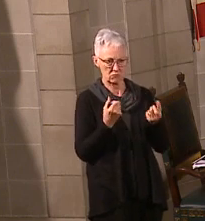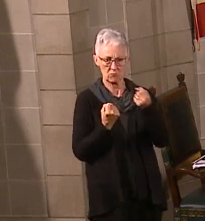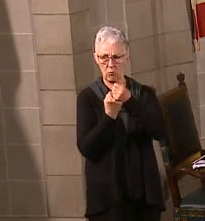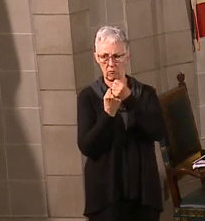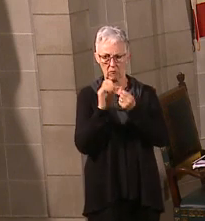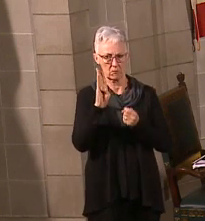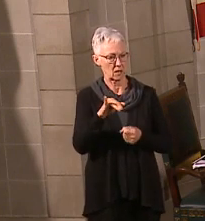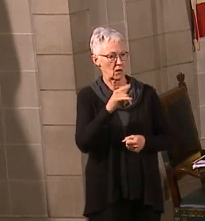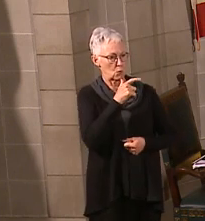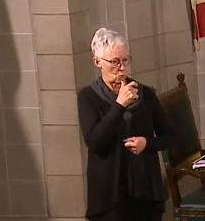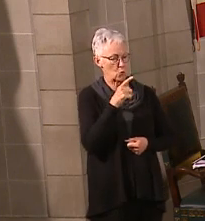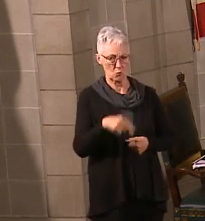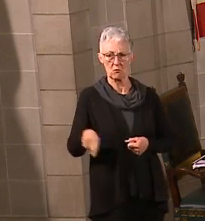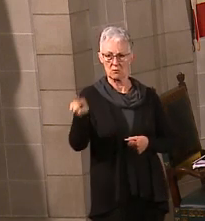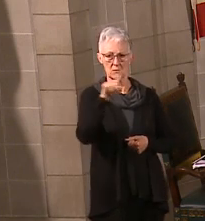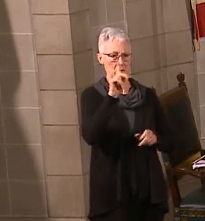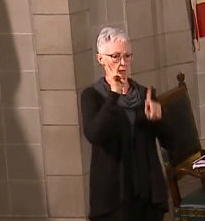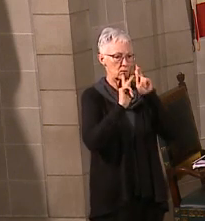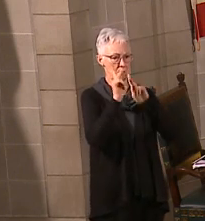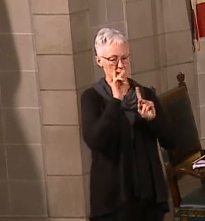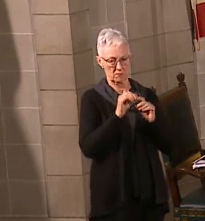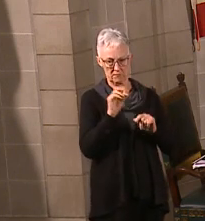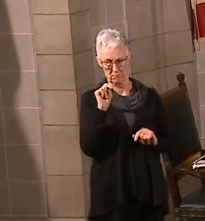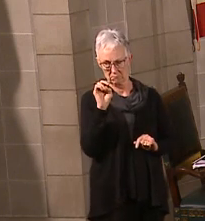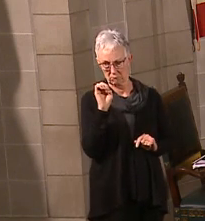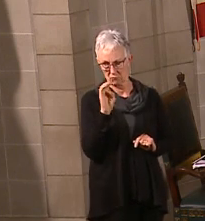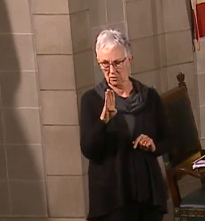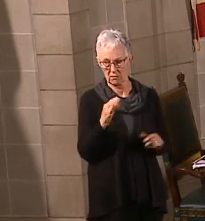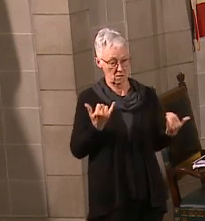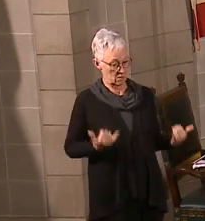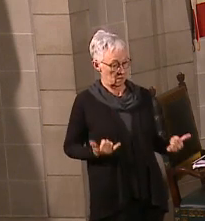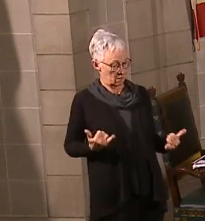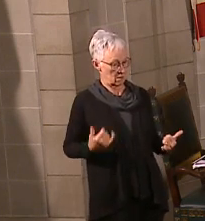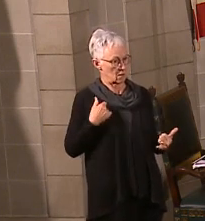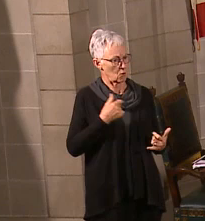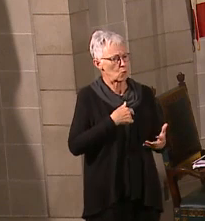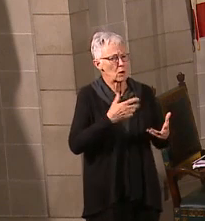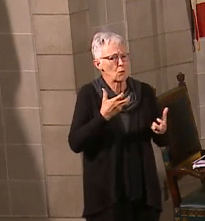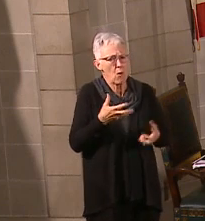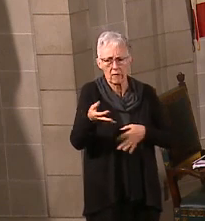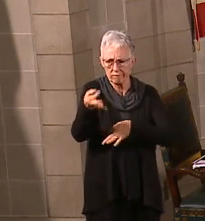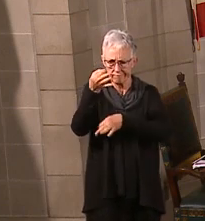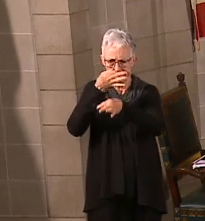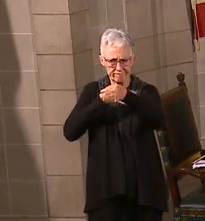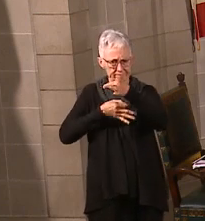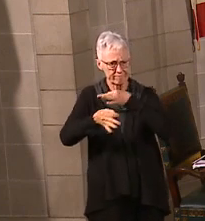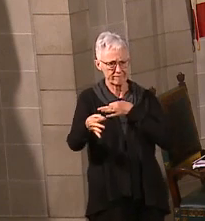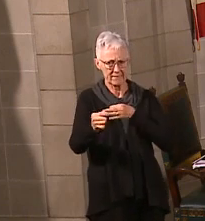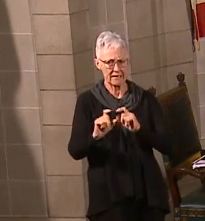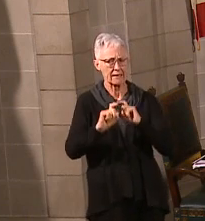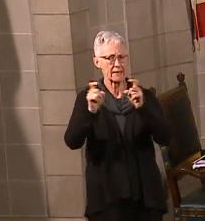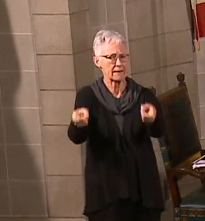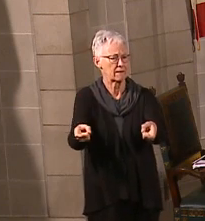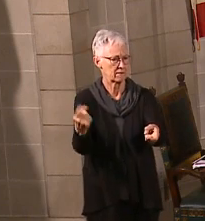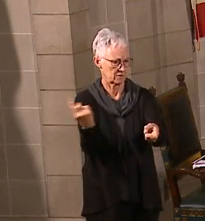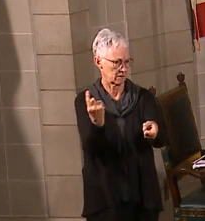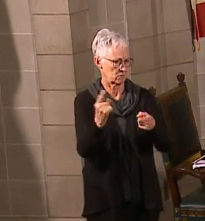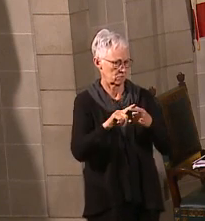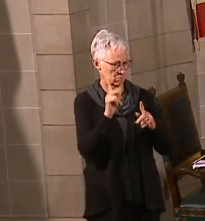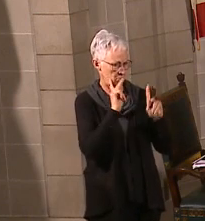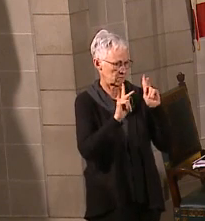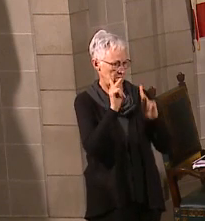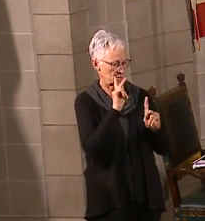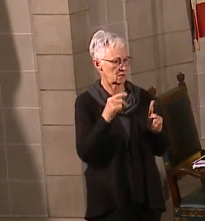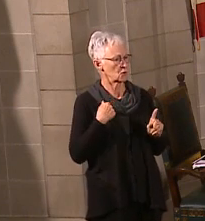generosity of all of our communities, we want to give back to our communities as well. So besides the great Keeper Corners that we are doing every day, posting those on